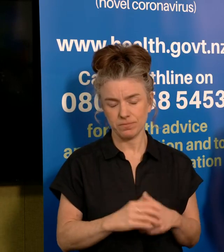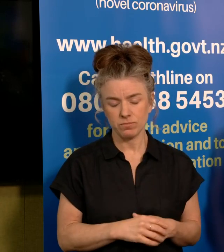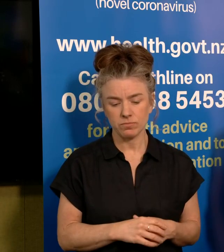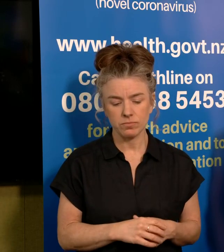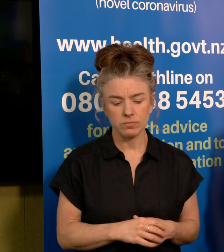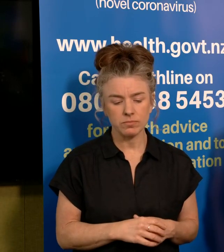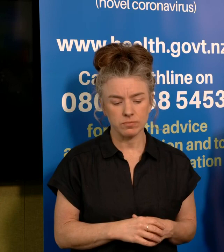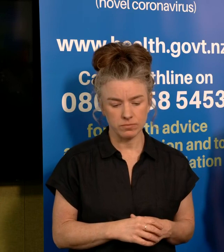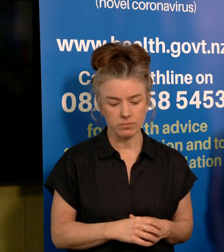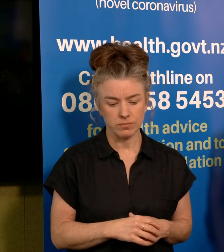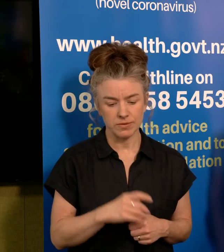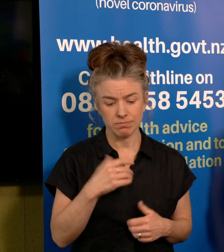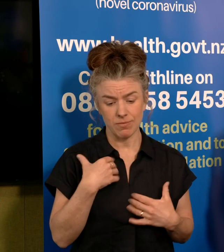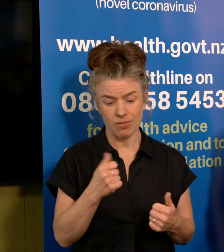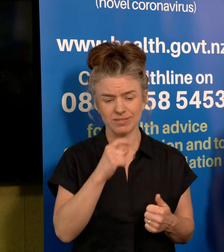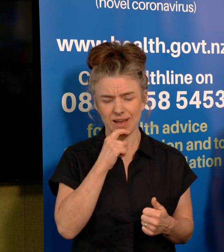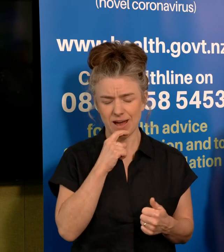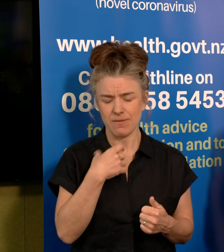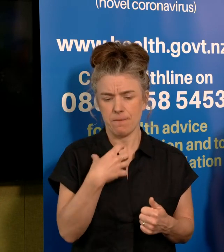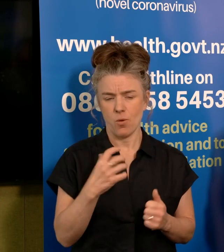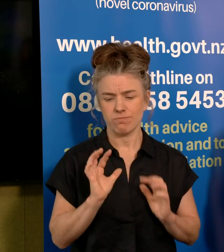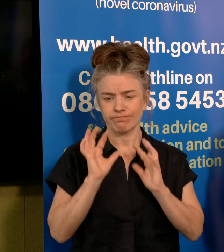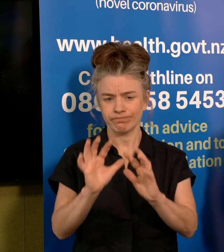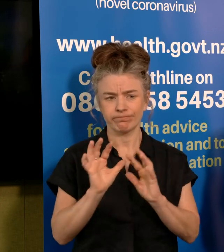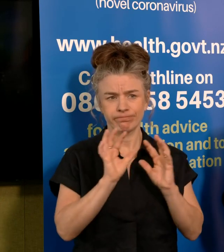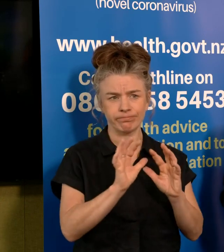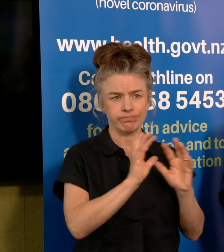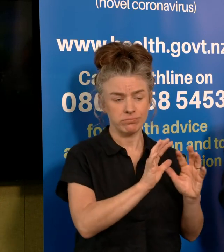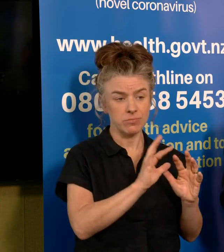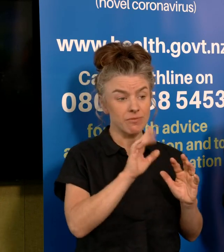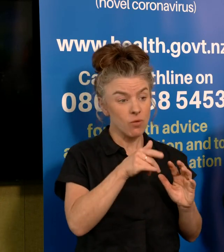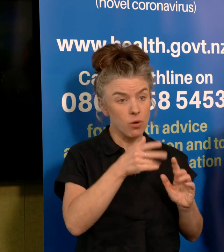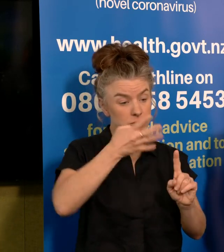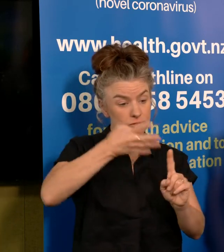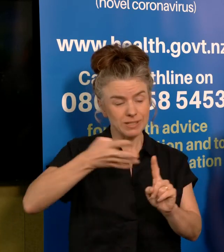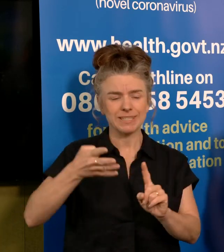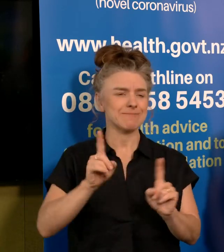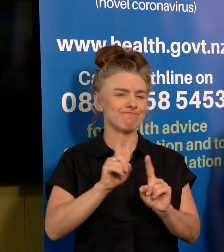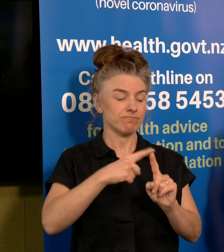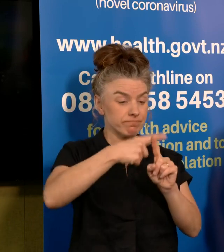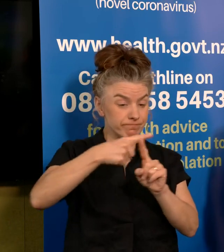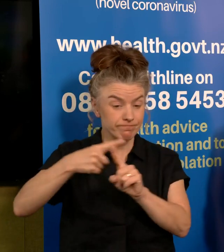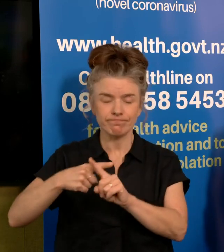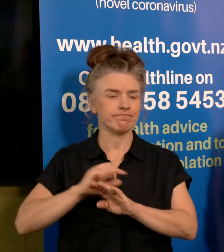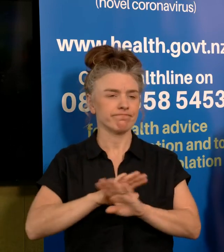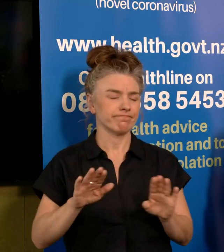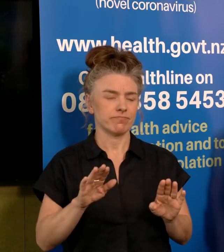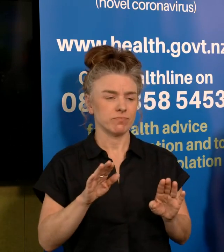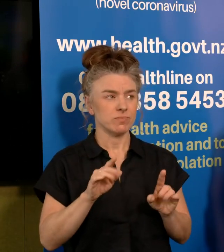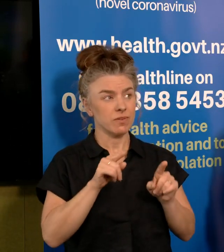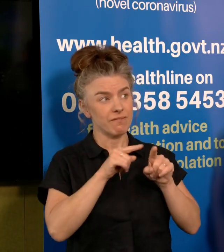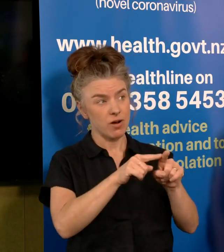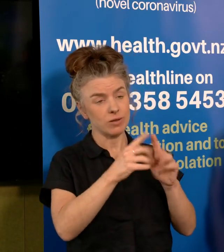just upping the presence of our health staff at the border, not to do screening. And again, if you look at the latest WHO advice